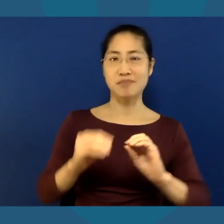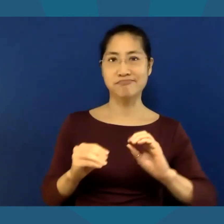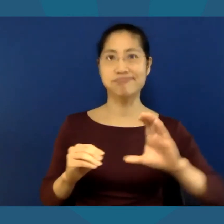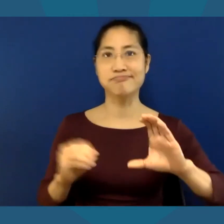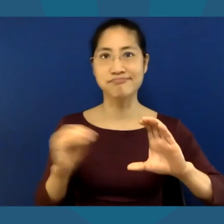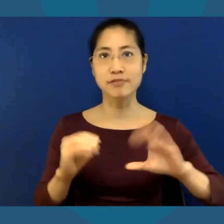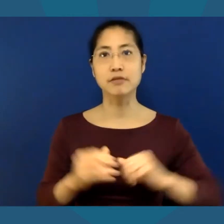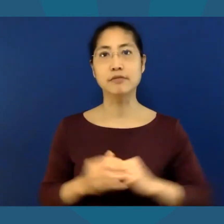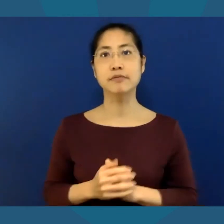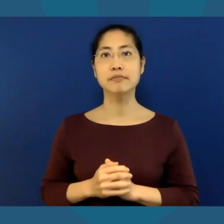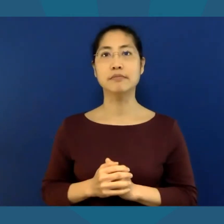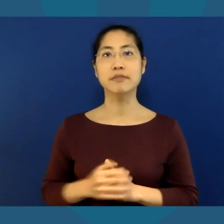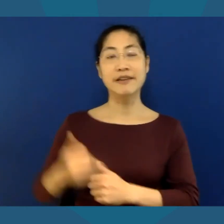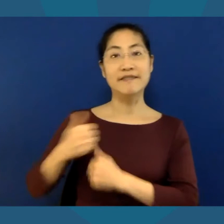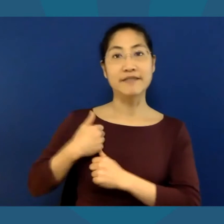veterans' rights,